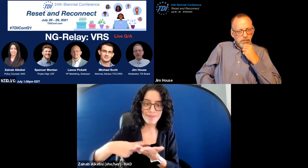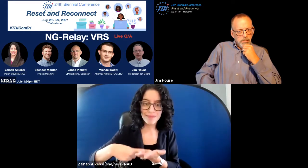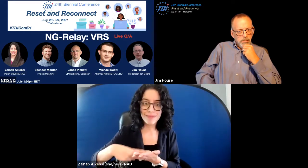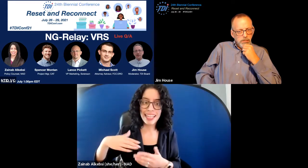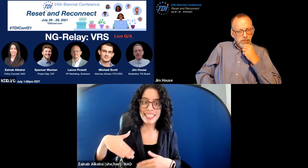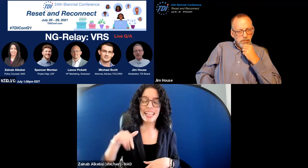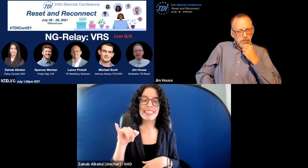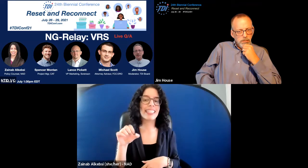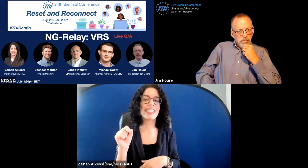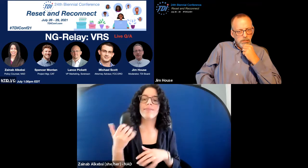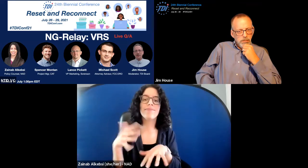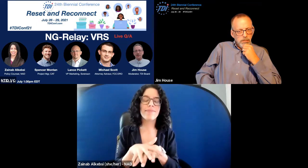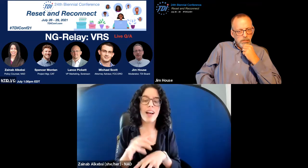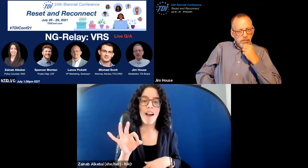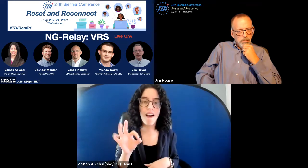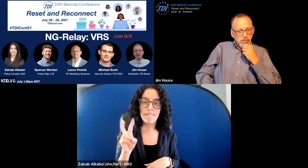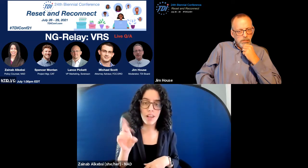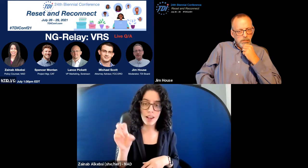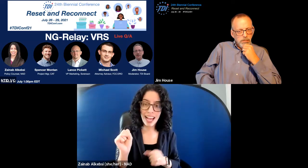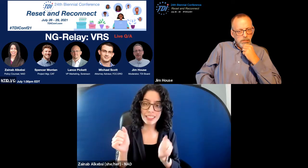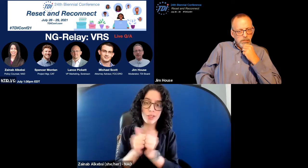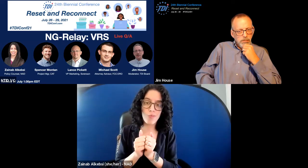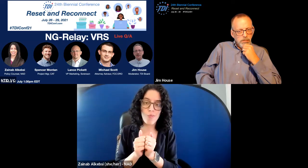thing that we haven't really discussed yet is